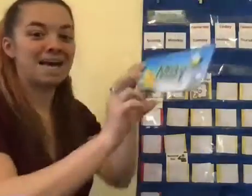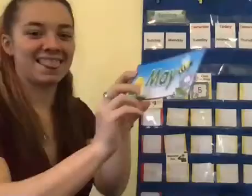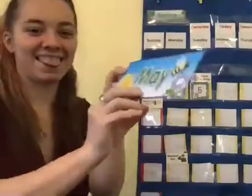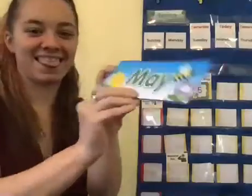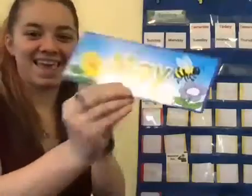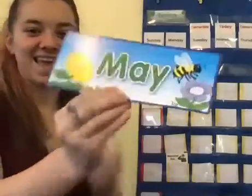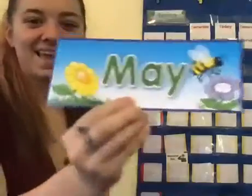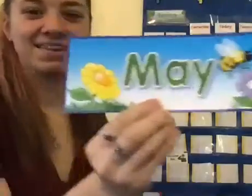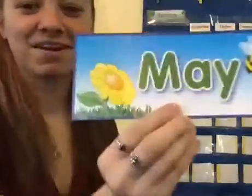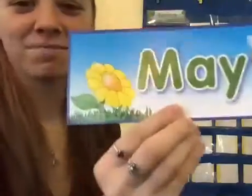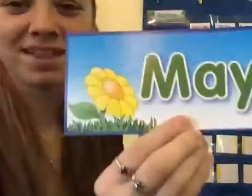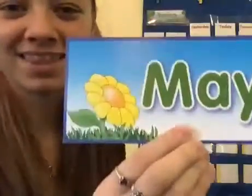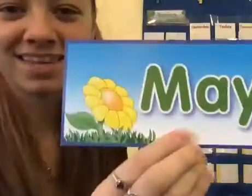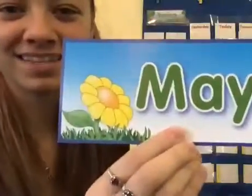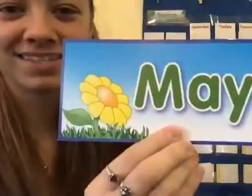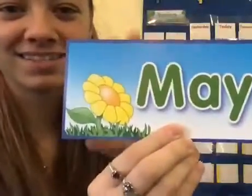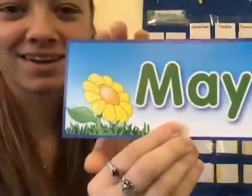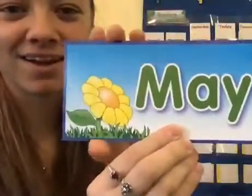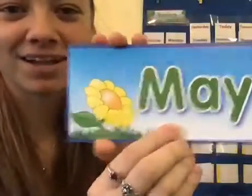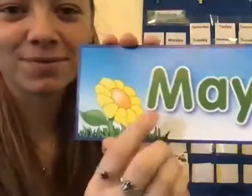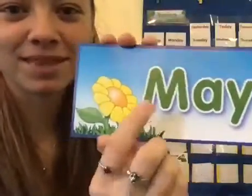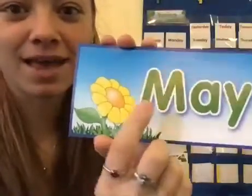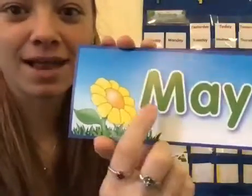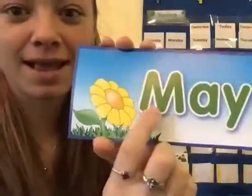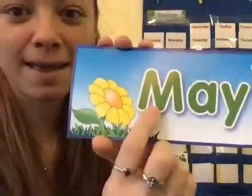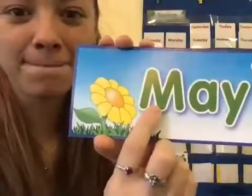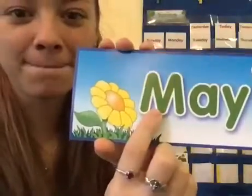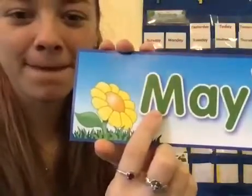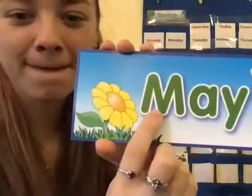month. And our month is starting with an M.